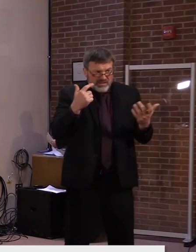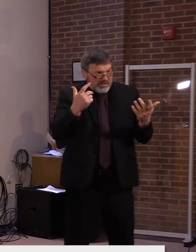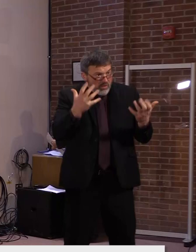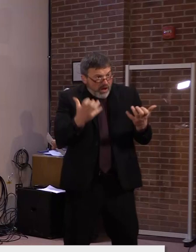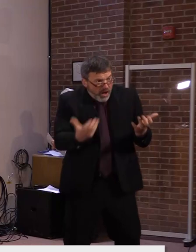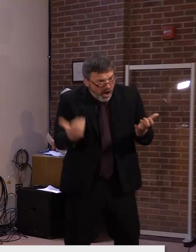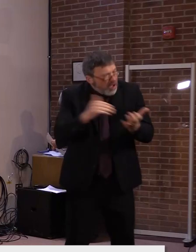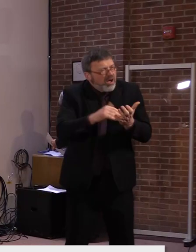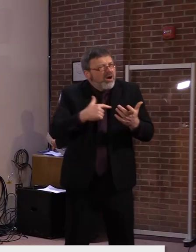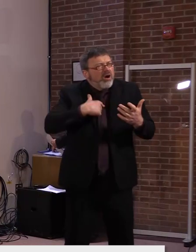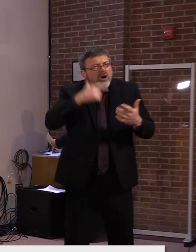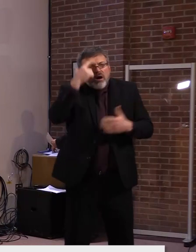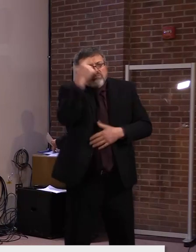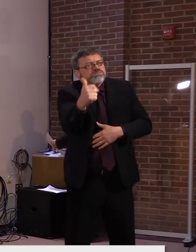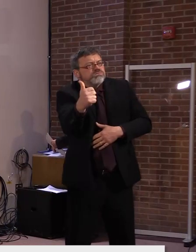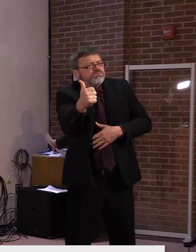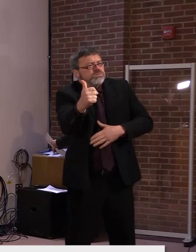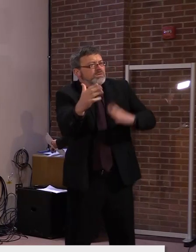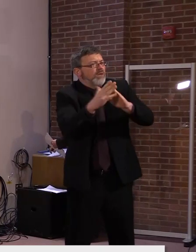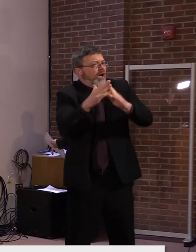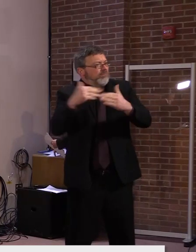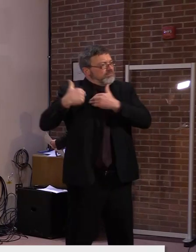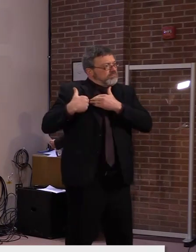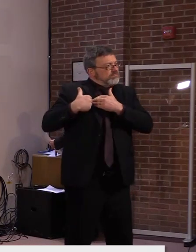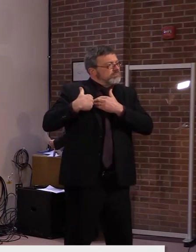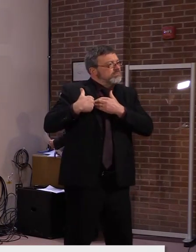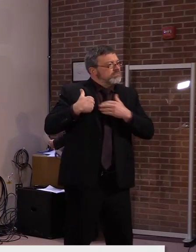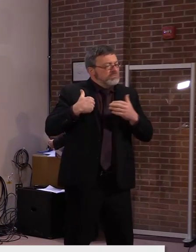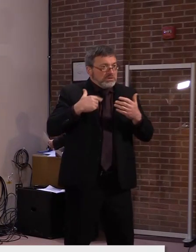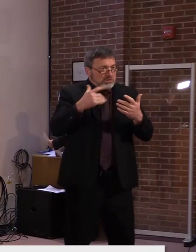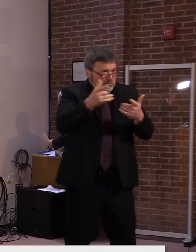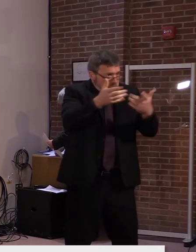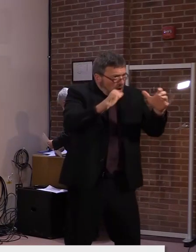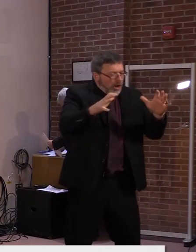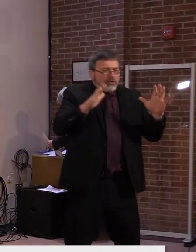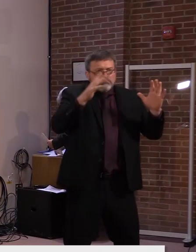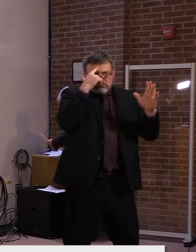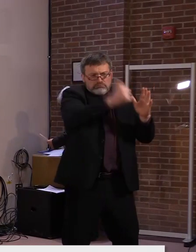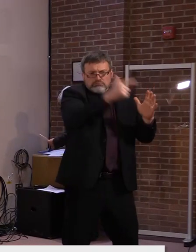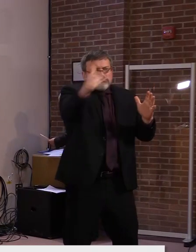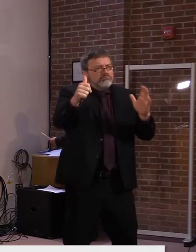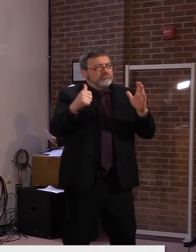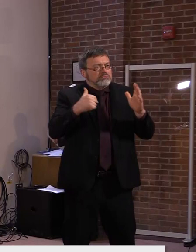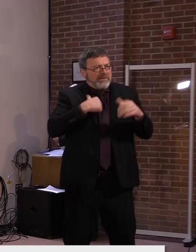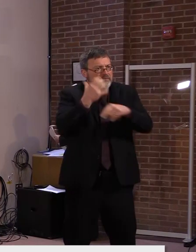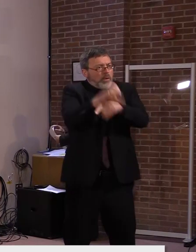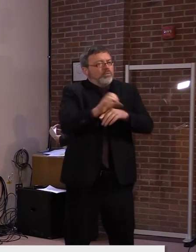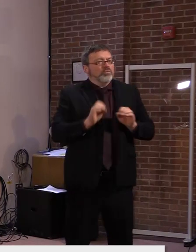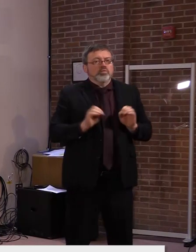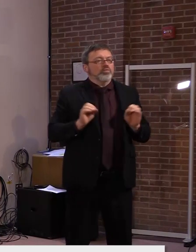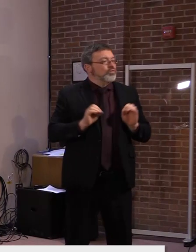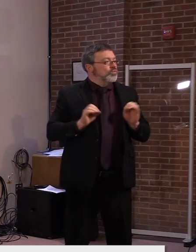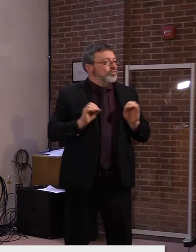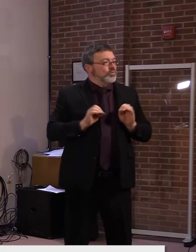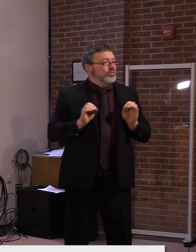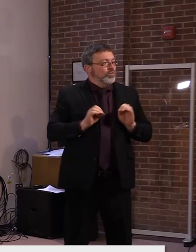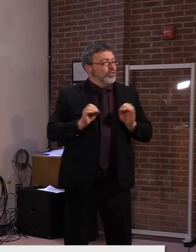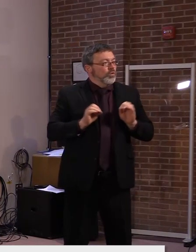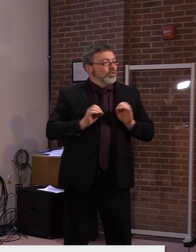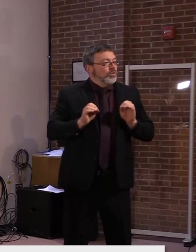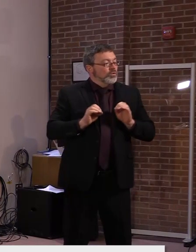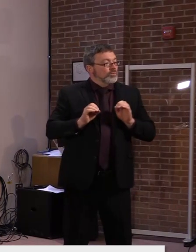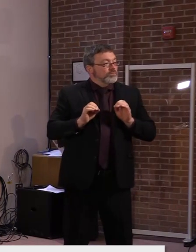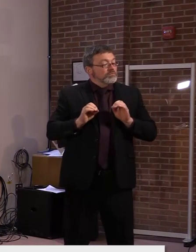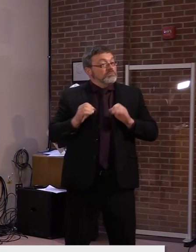they don't have to. That doesn't change the fact that, as we've done for the last several weeks, along with the CDC,